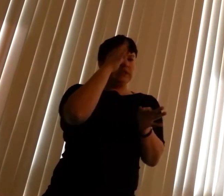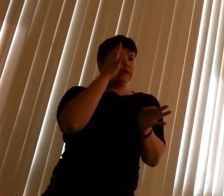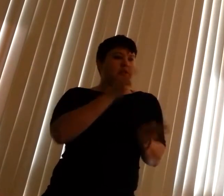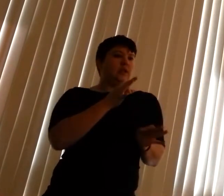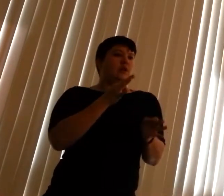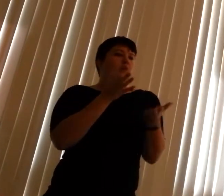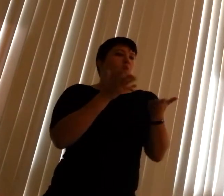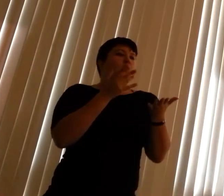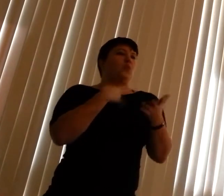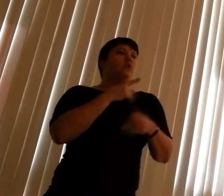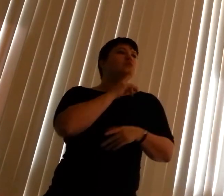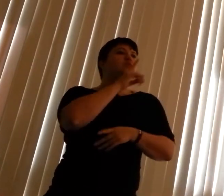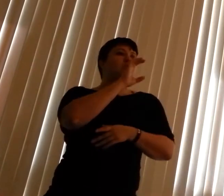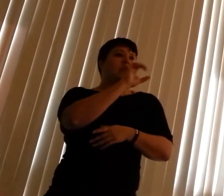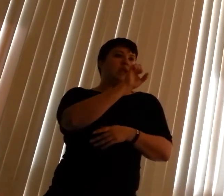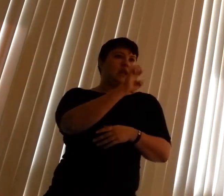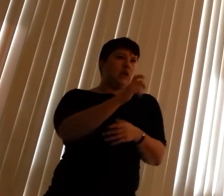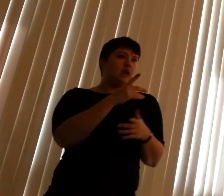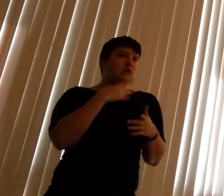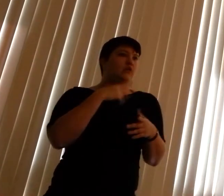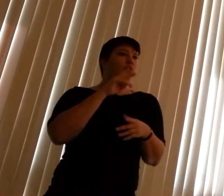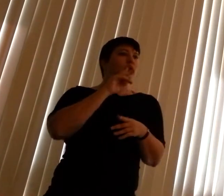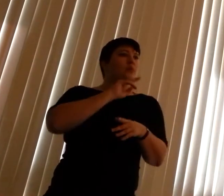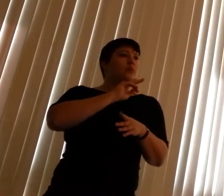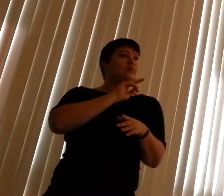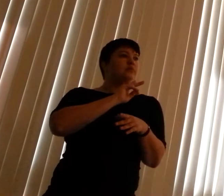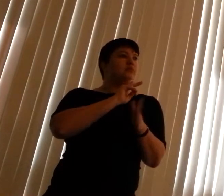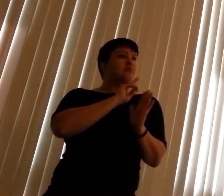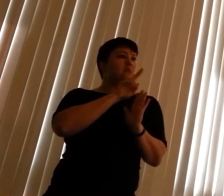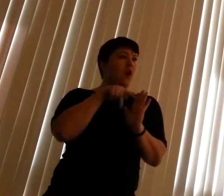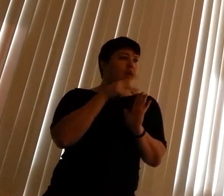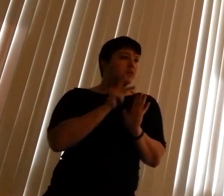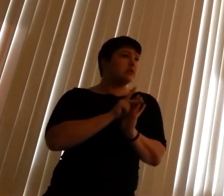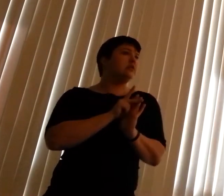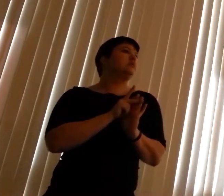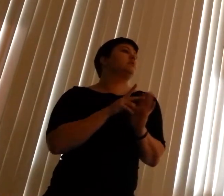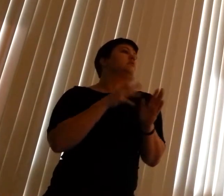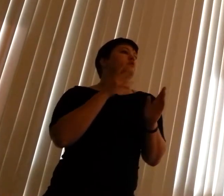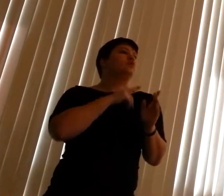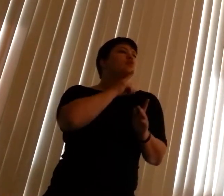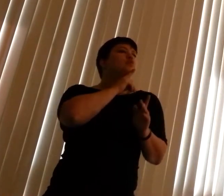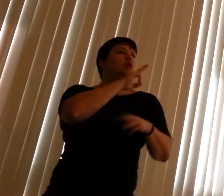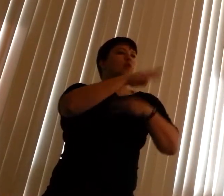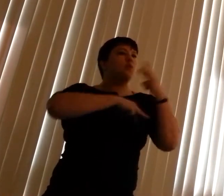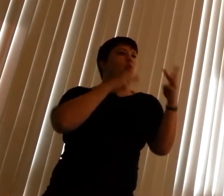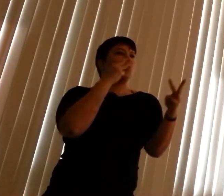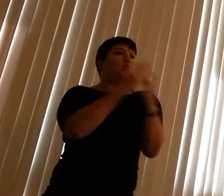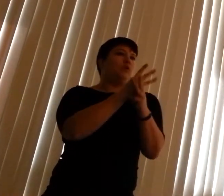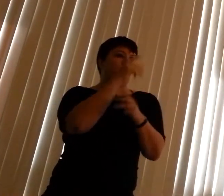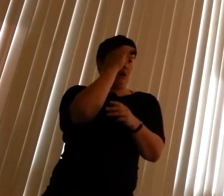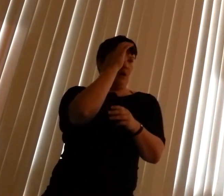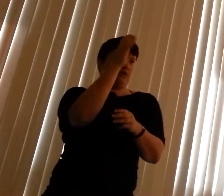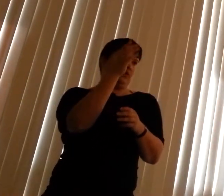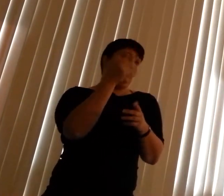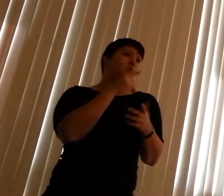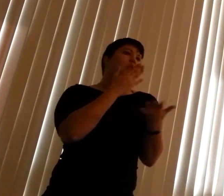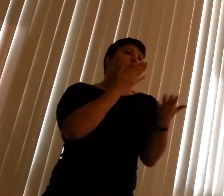is important for policies in the real world that we can or cannot